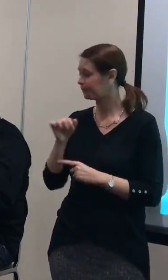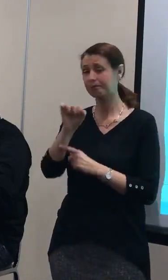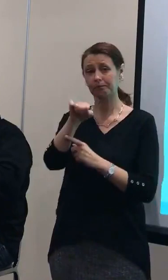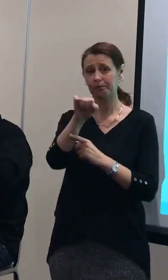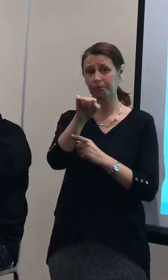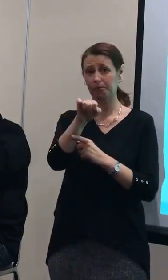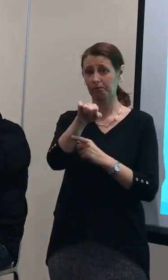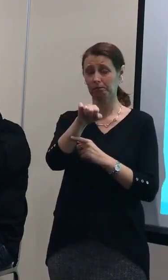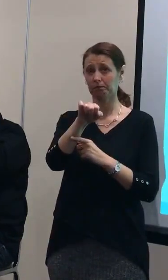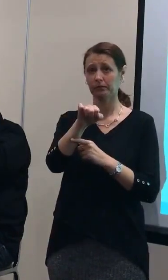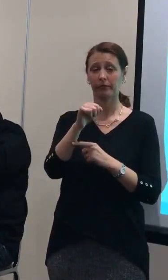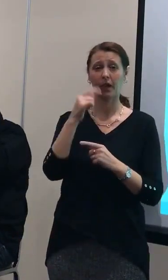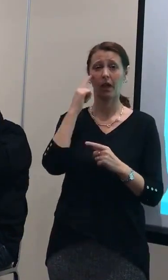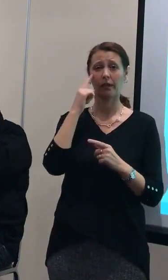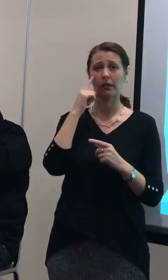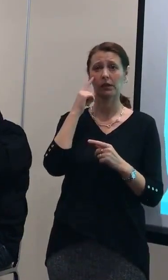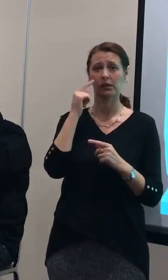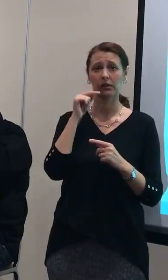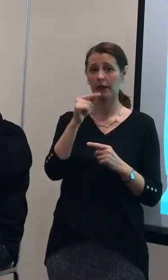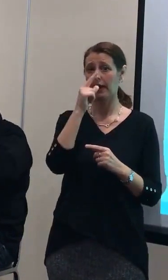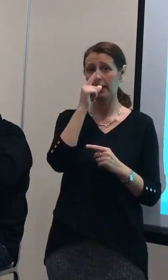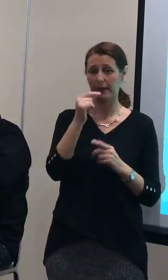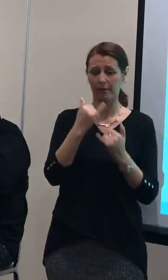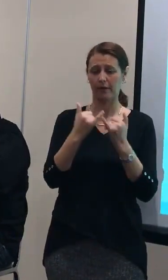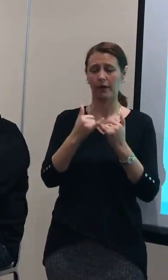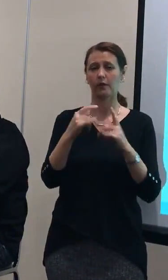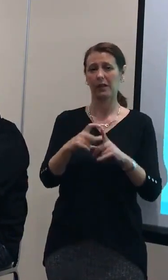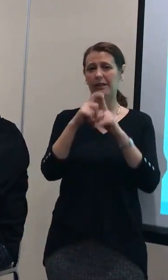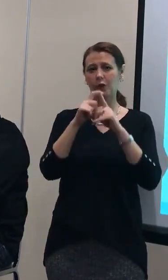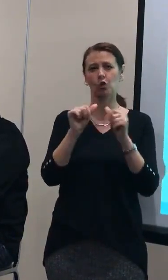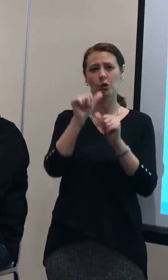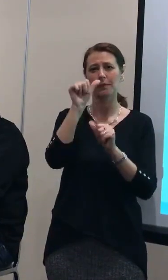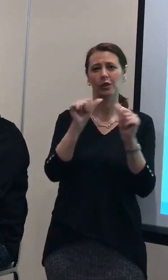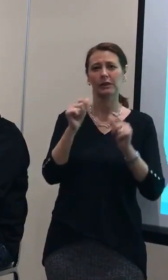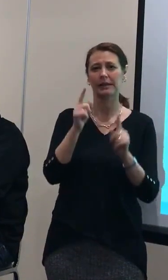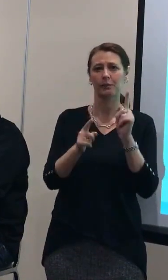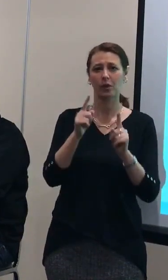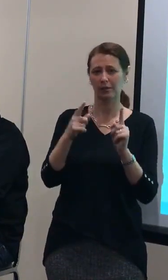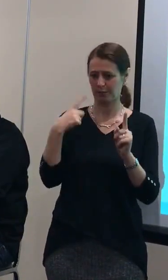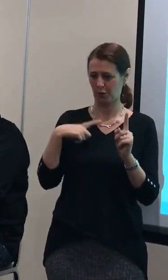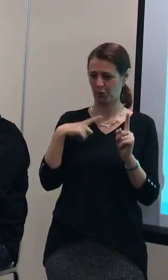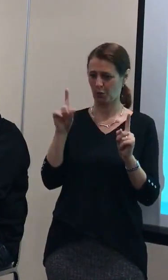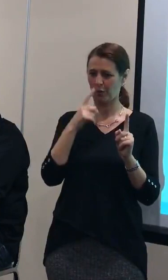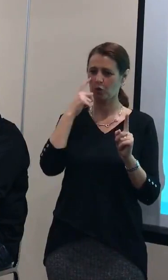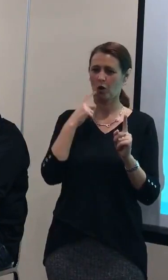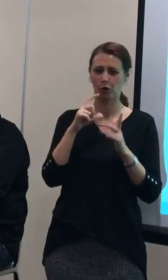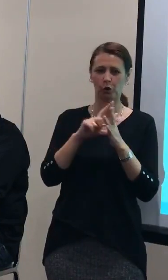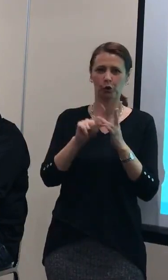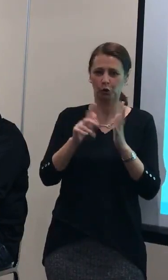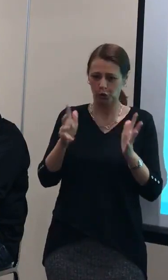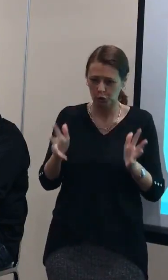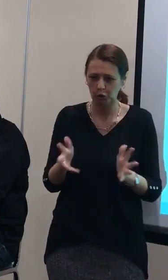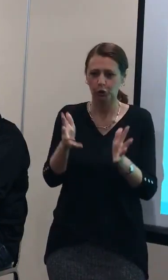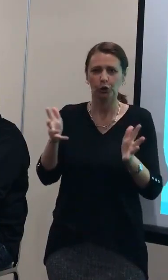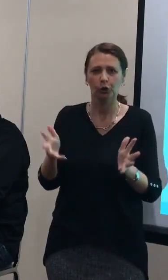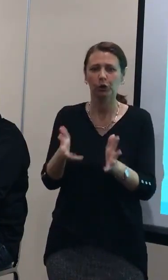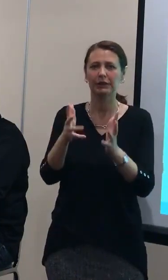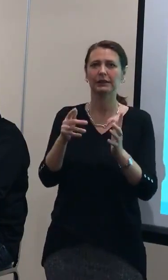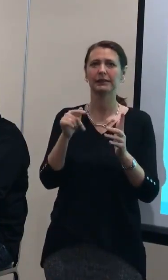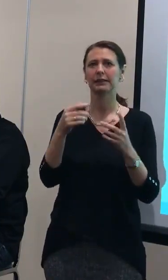we have. It's something that I think is can be quite difficult to measure sometimes, because a lot of what we're trying to do and emphasise as well is about